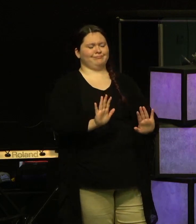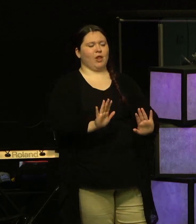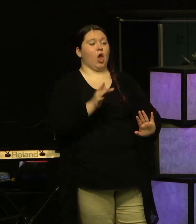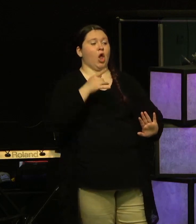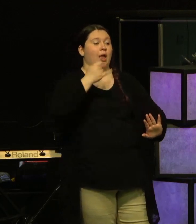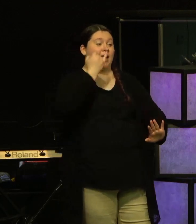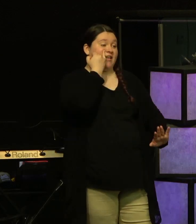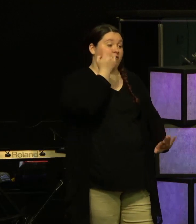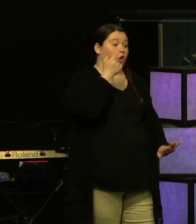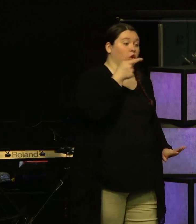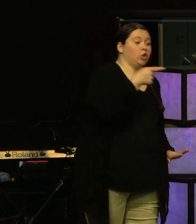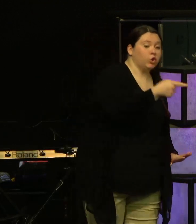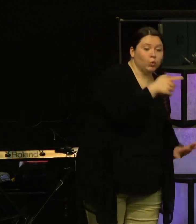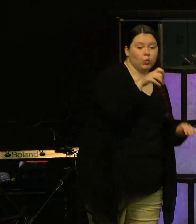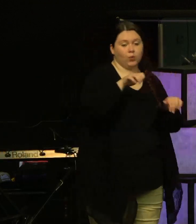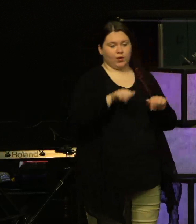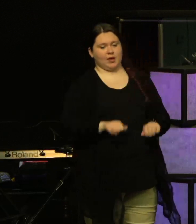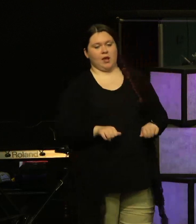saying,